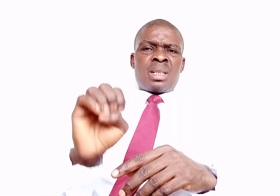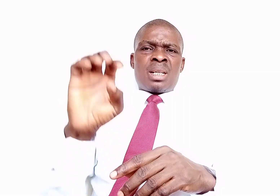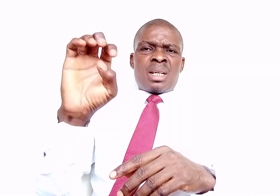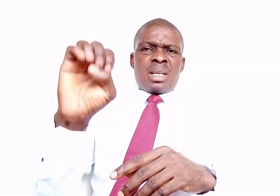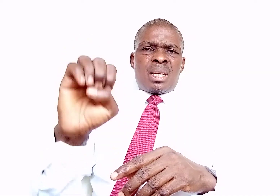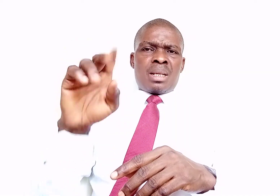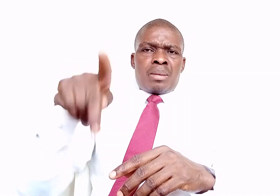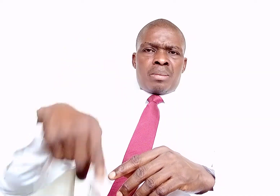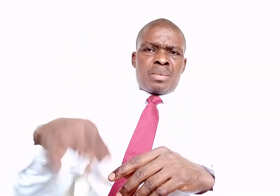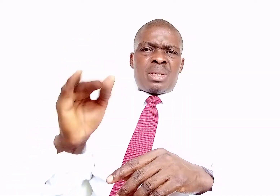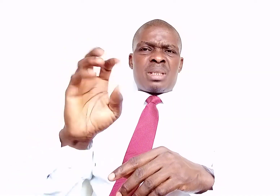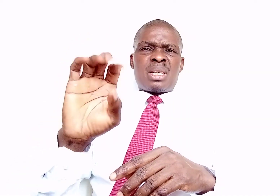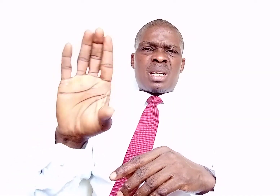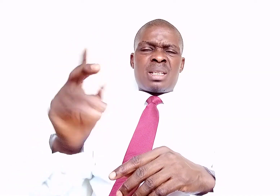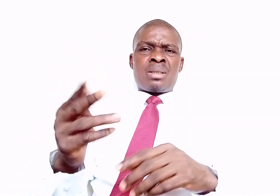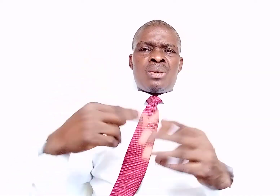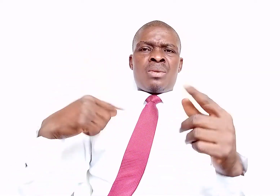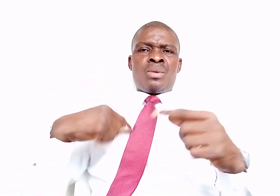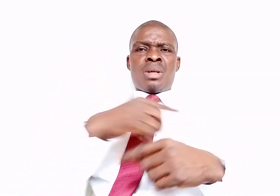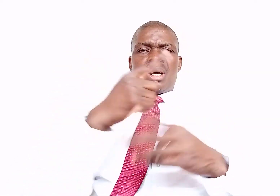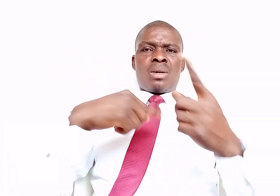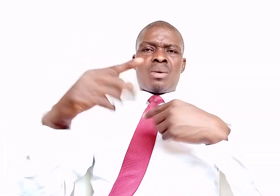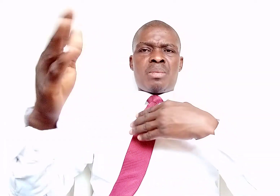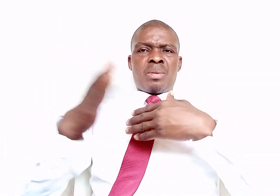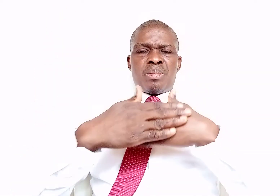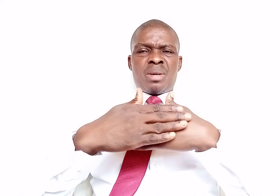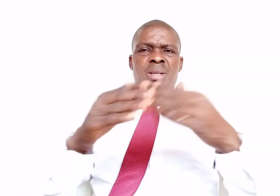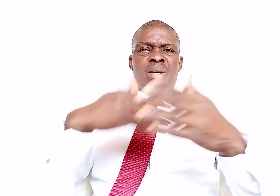pictures. We'll be back after this break.